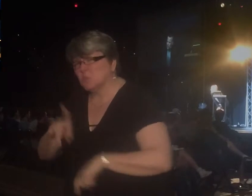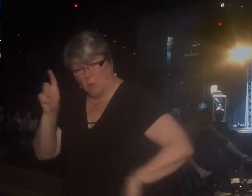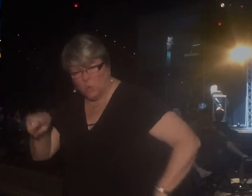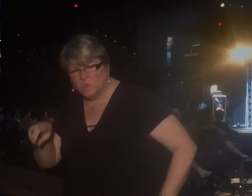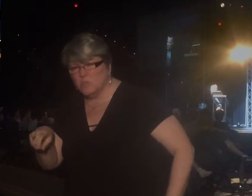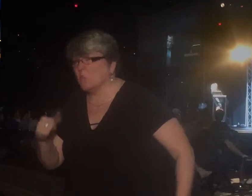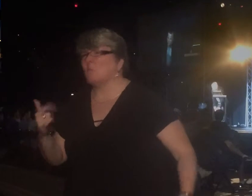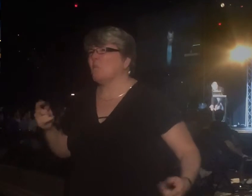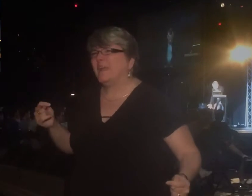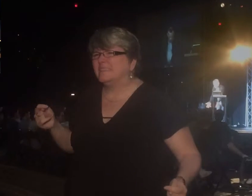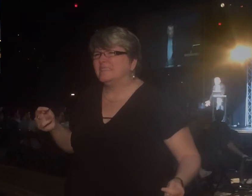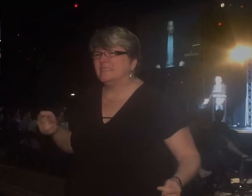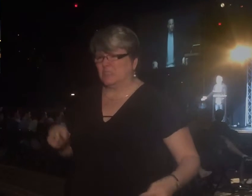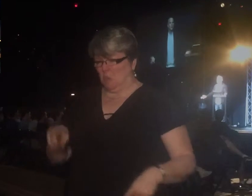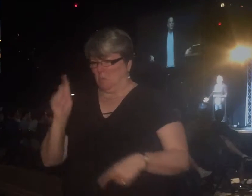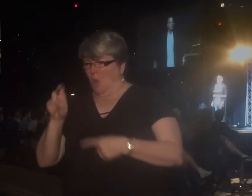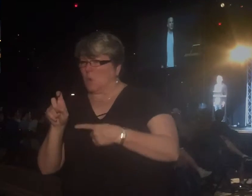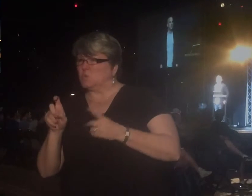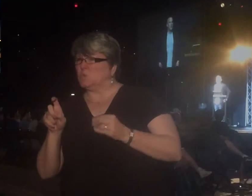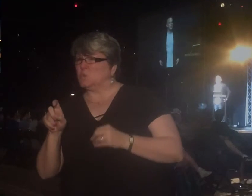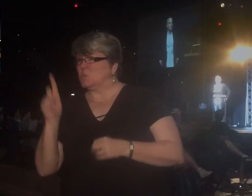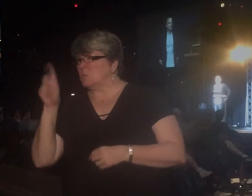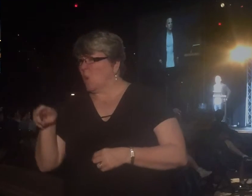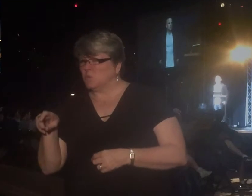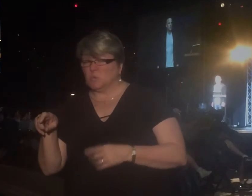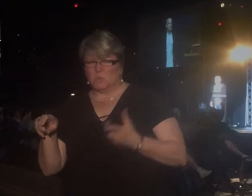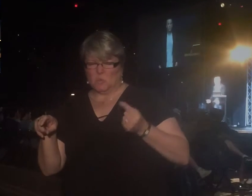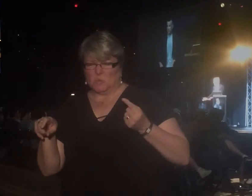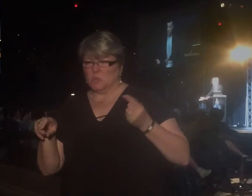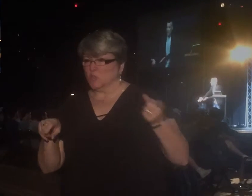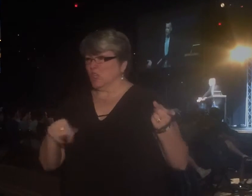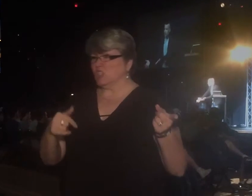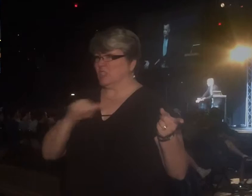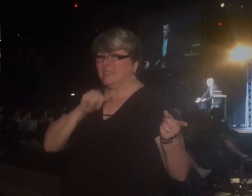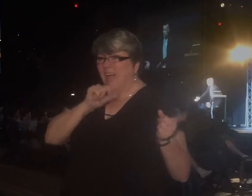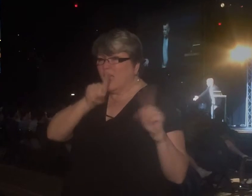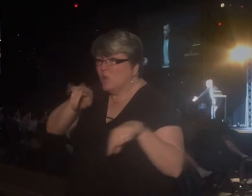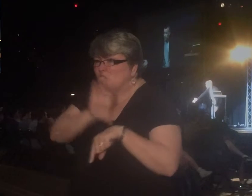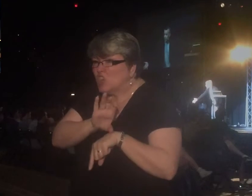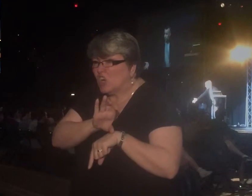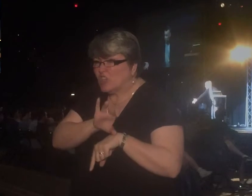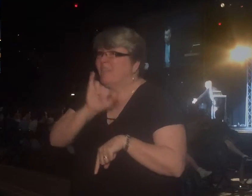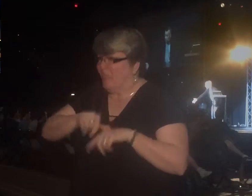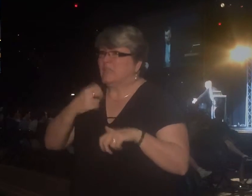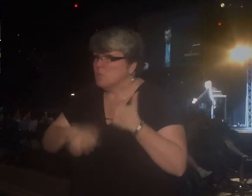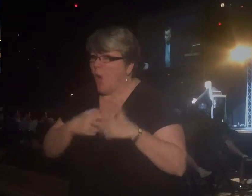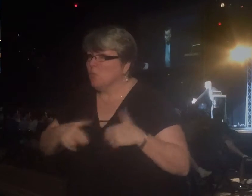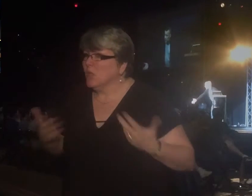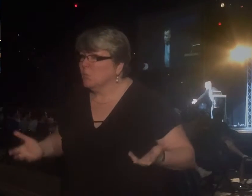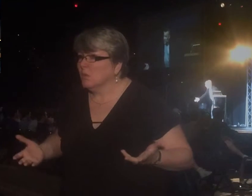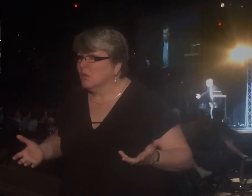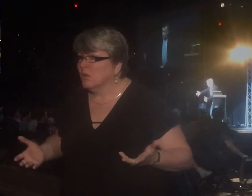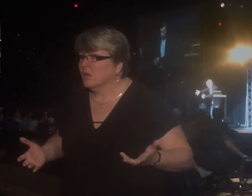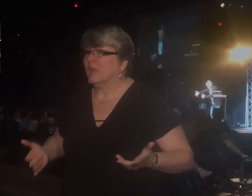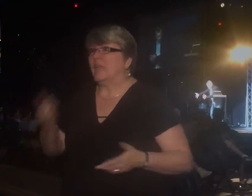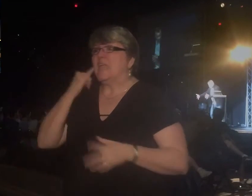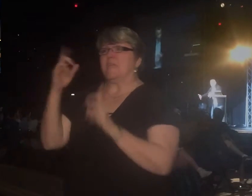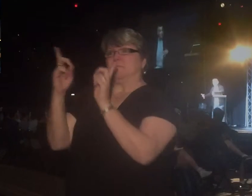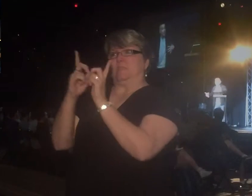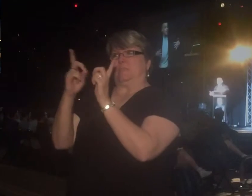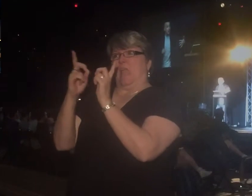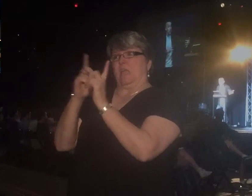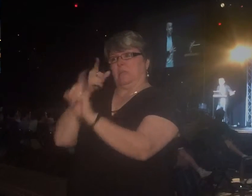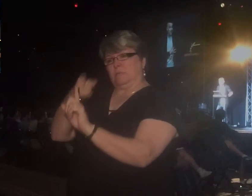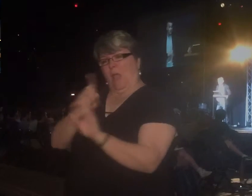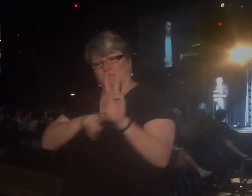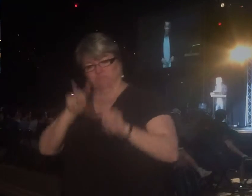What? What's she supposed to do with you now to church? Does she not go to church? That's a problem.